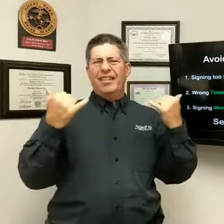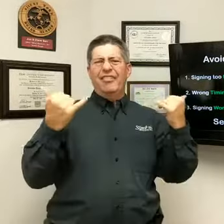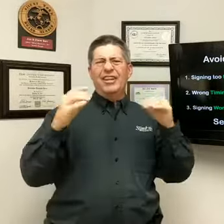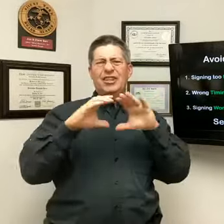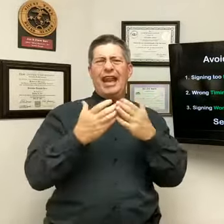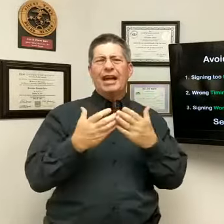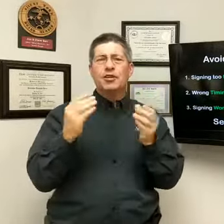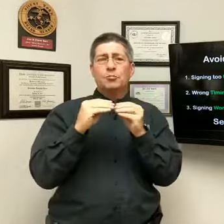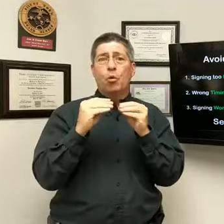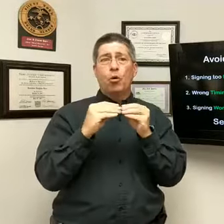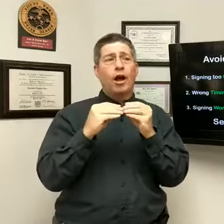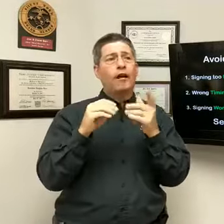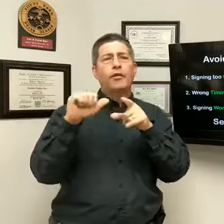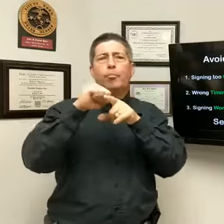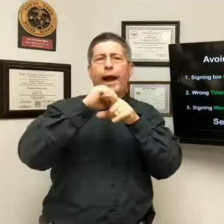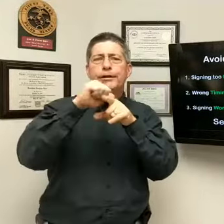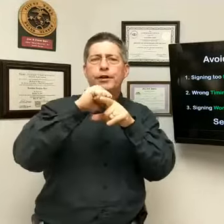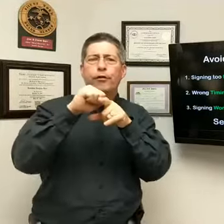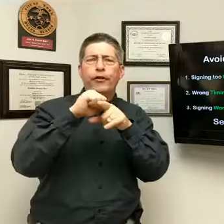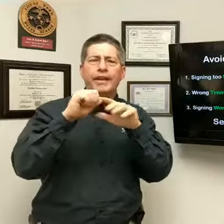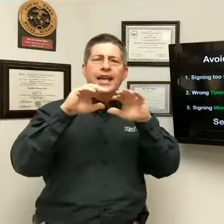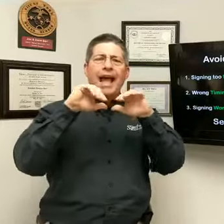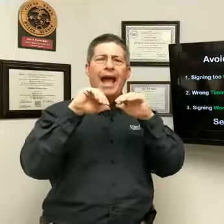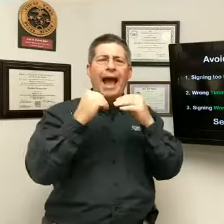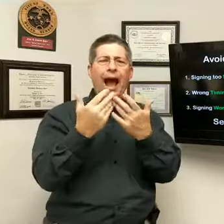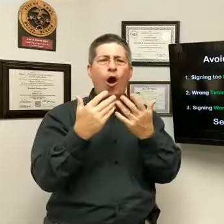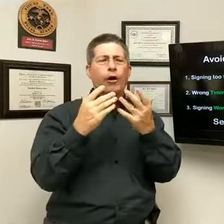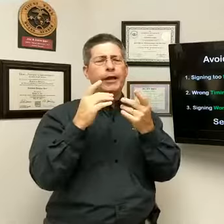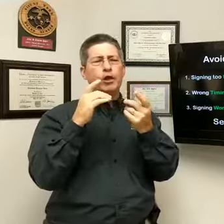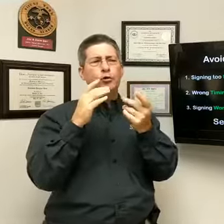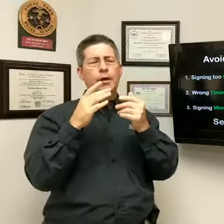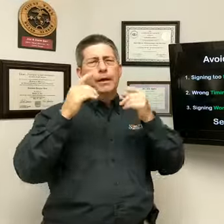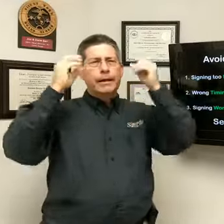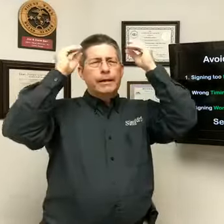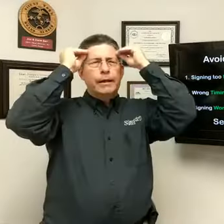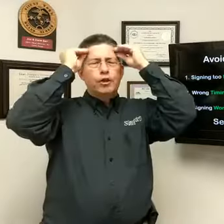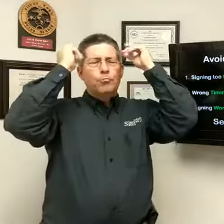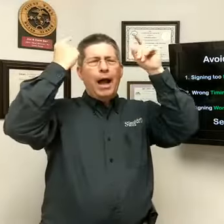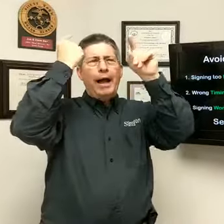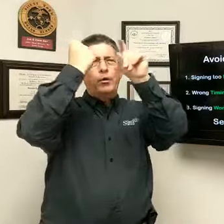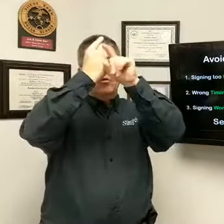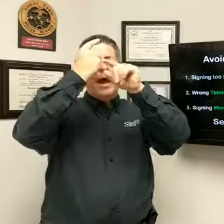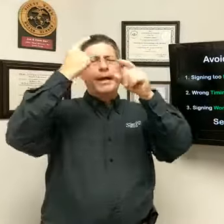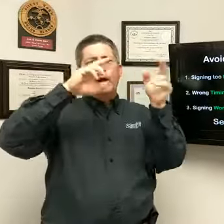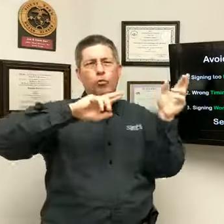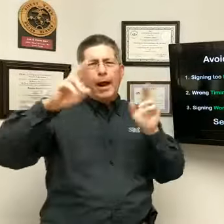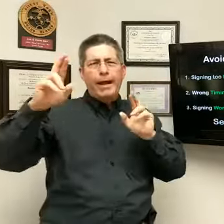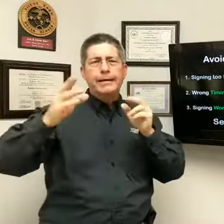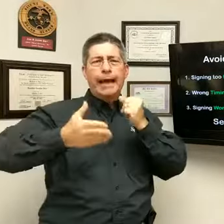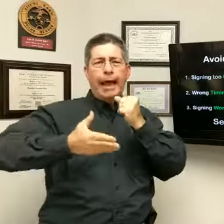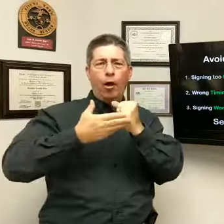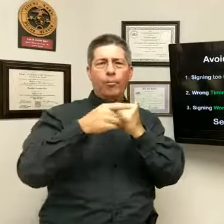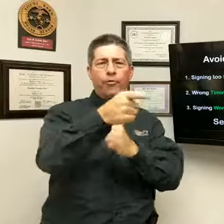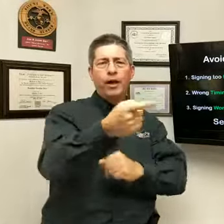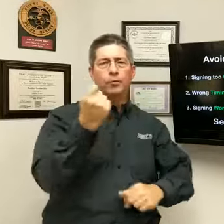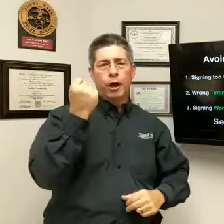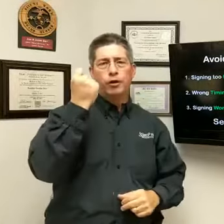This class is more of the practical things. How can you get your mind right and ready to help them to